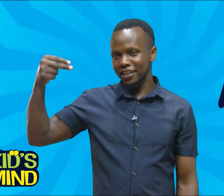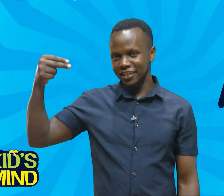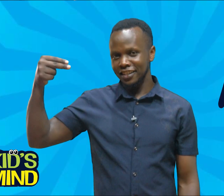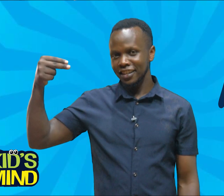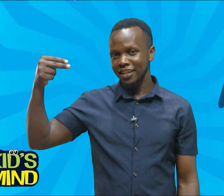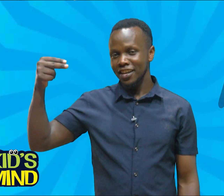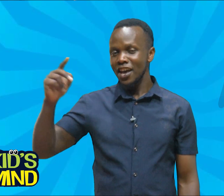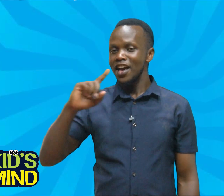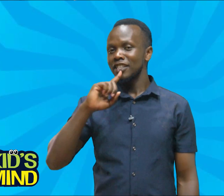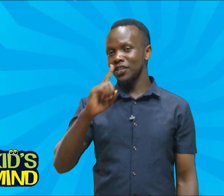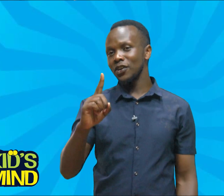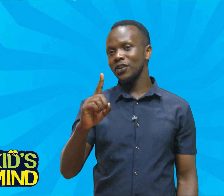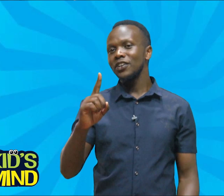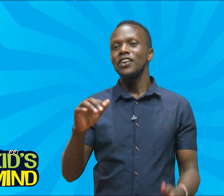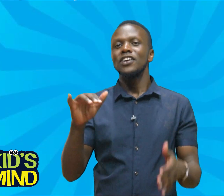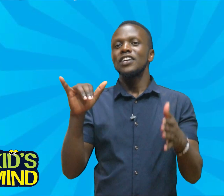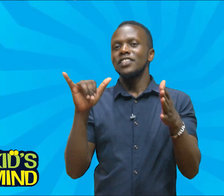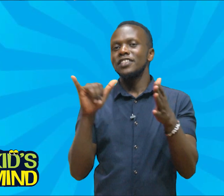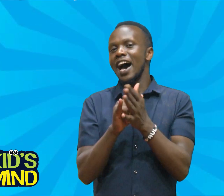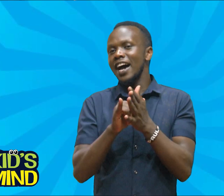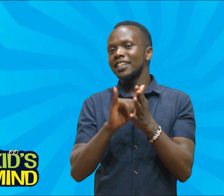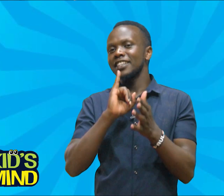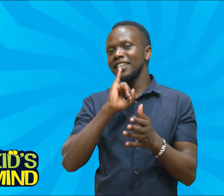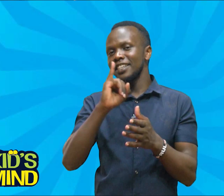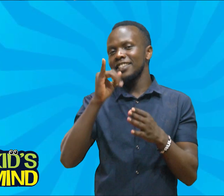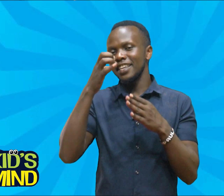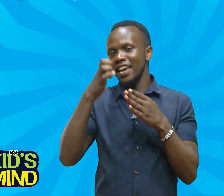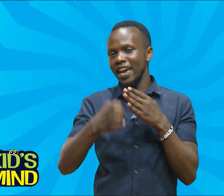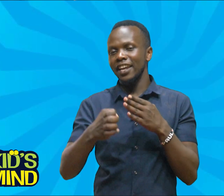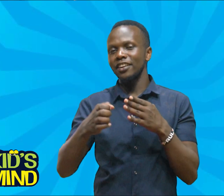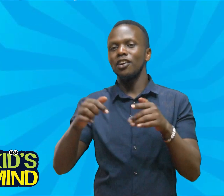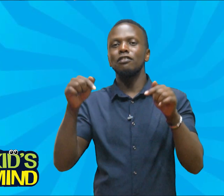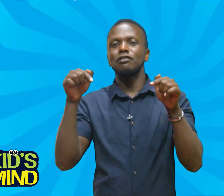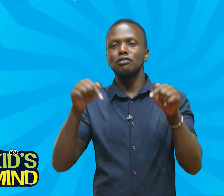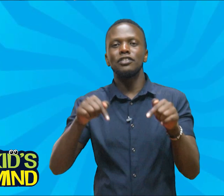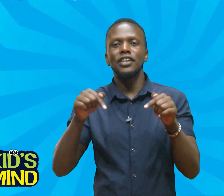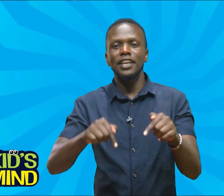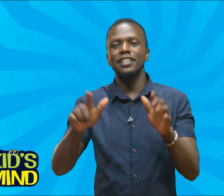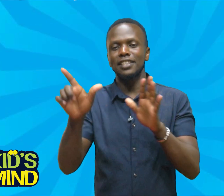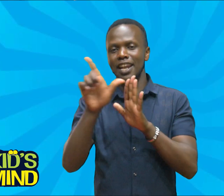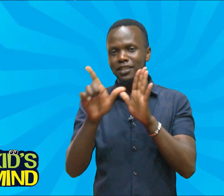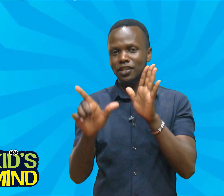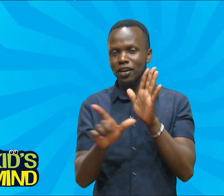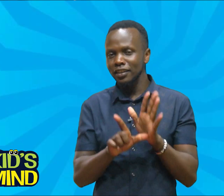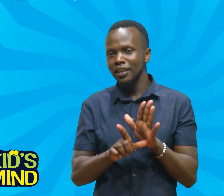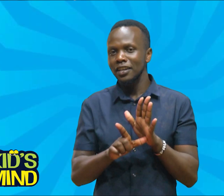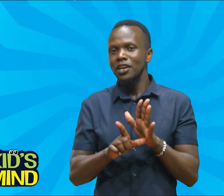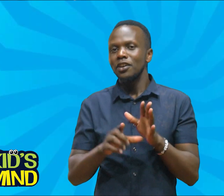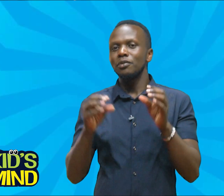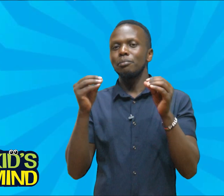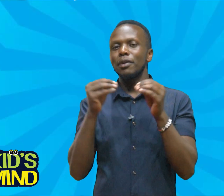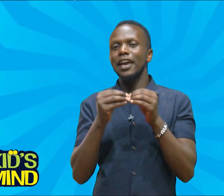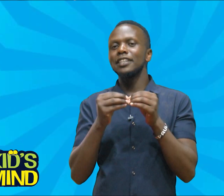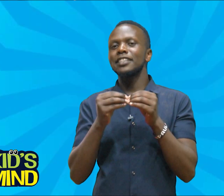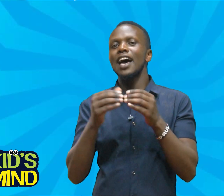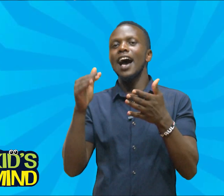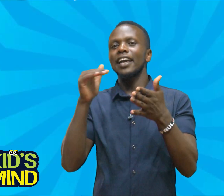H. So that is the end of today's lesson. We meet